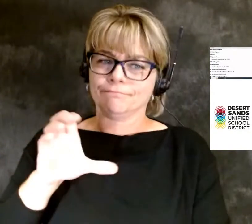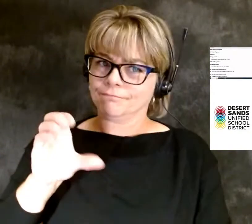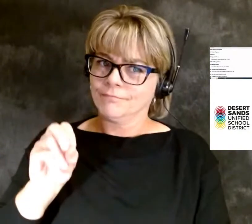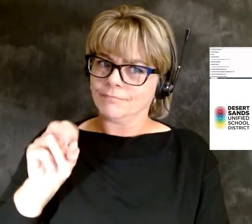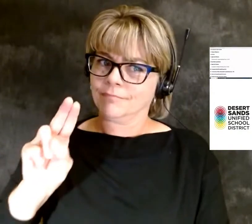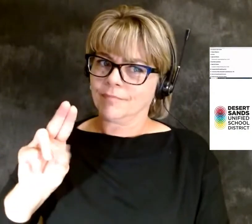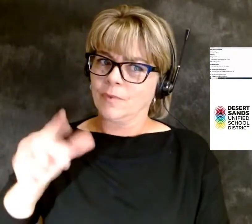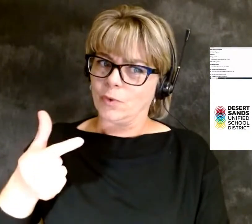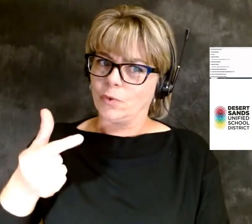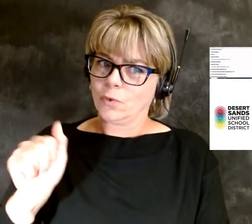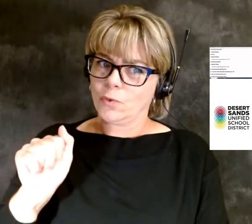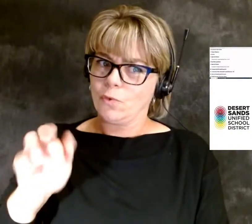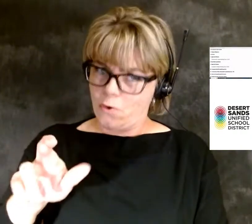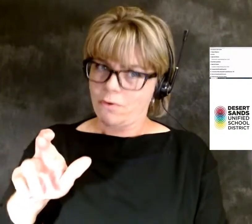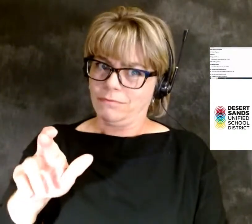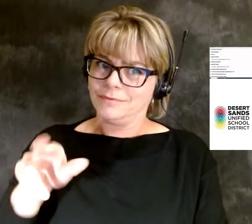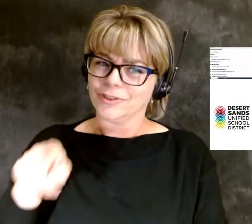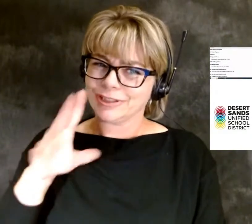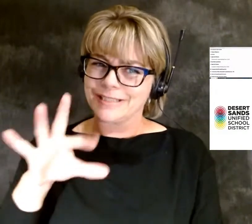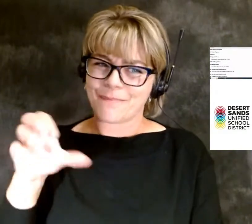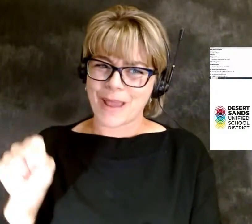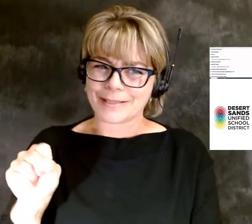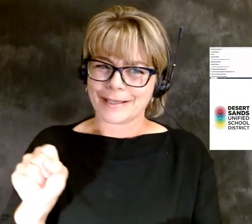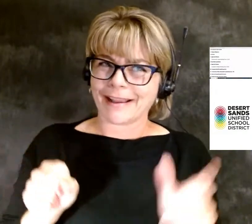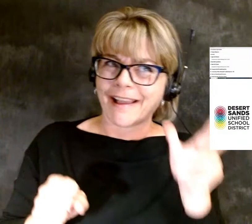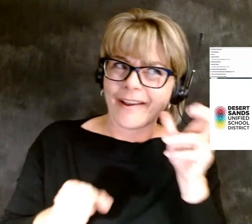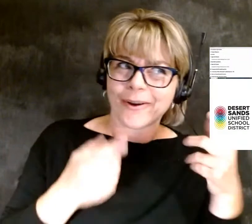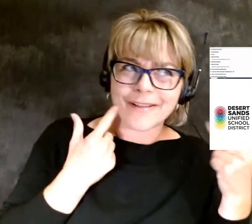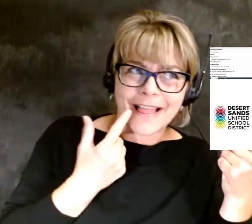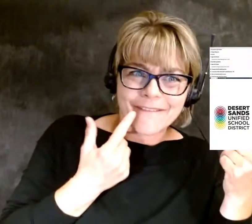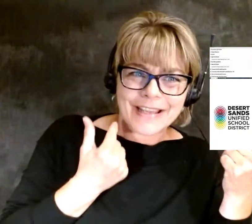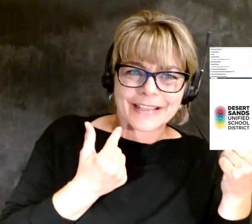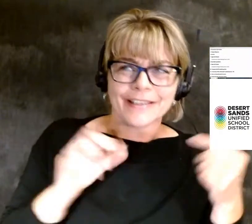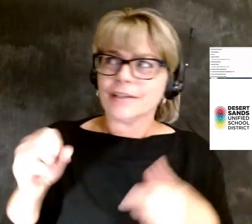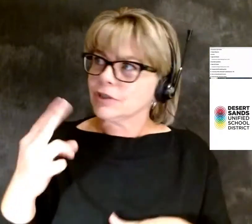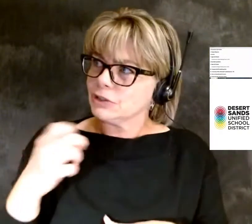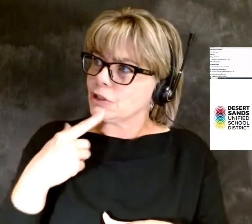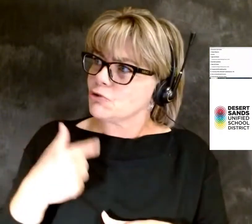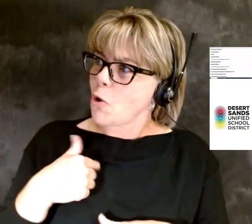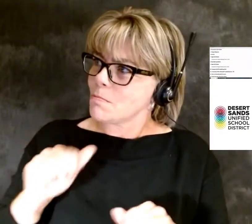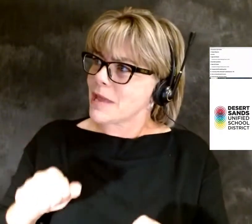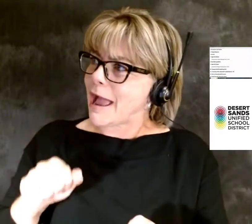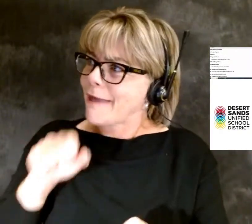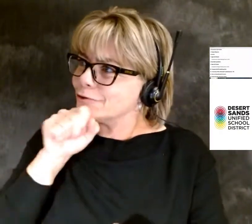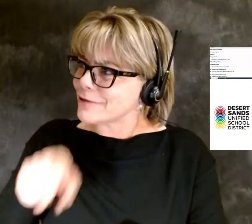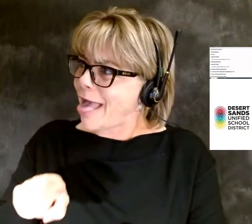she's amazing. Anyway, she said I could tell. She said I could tell.